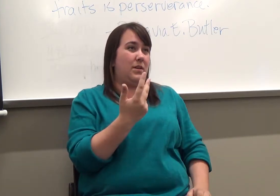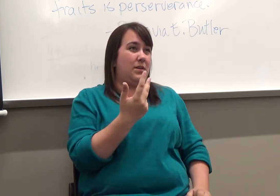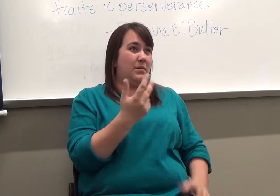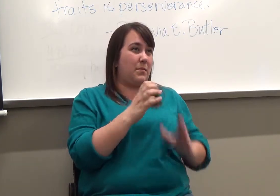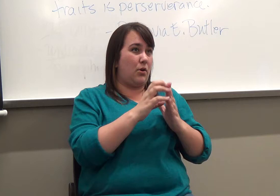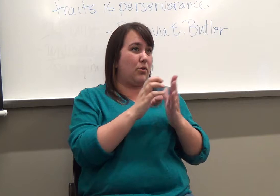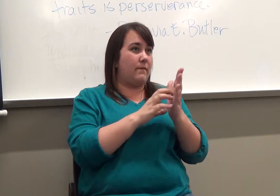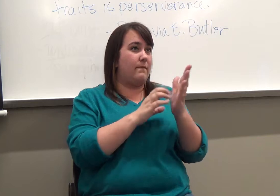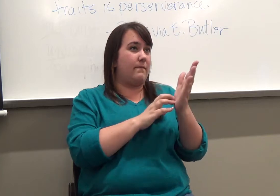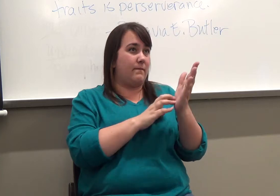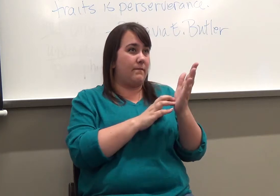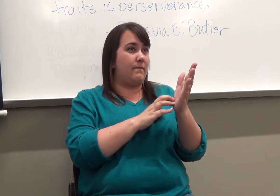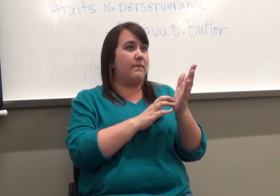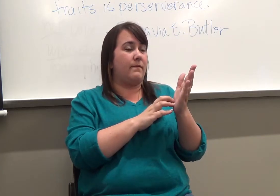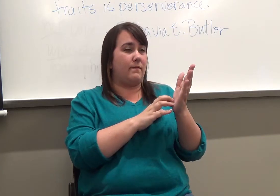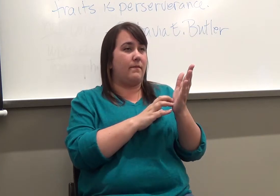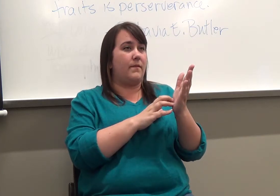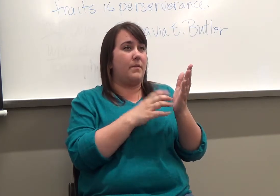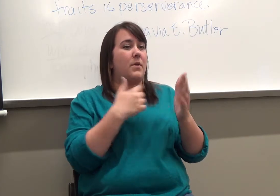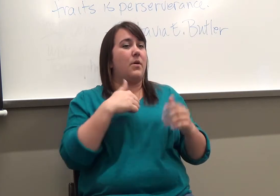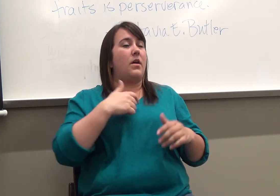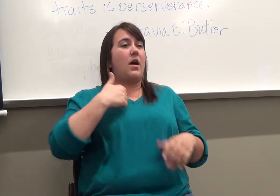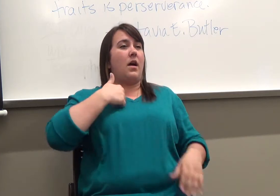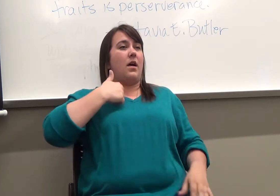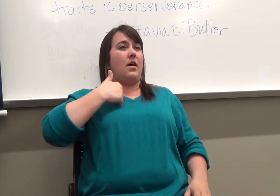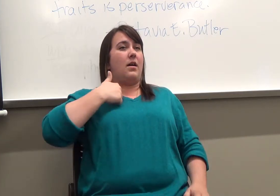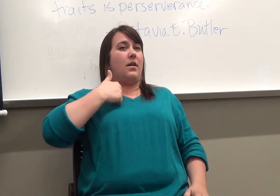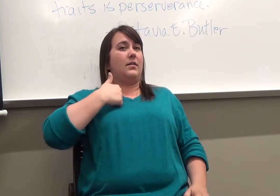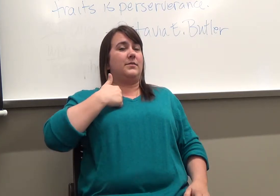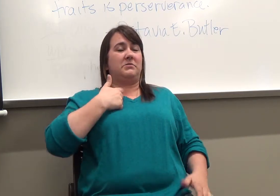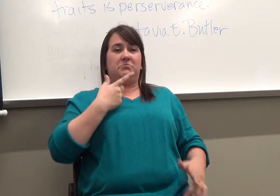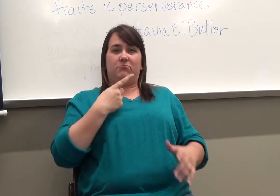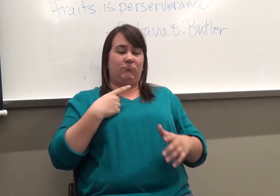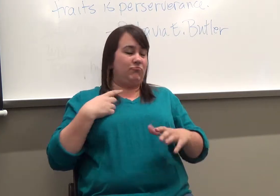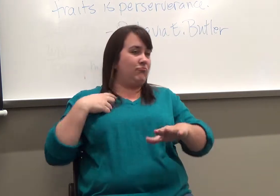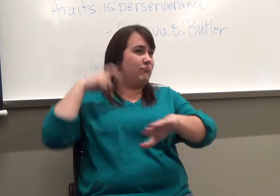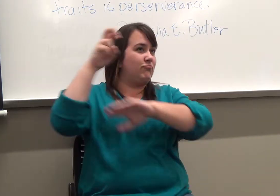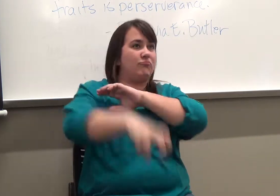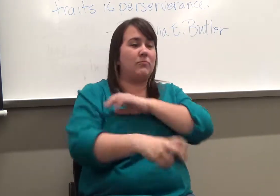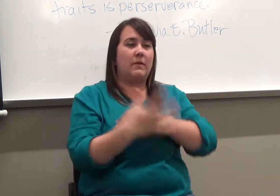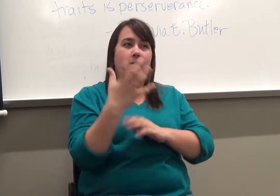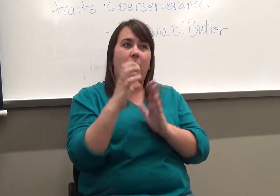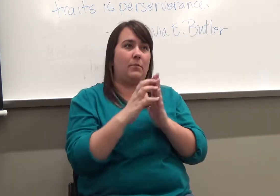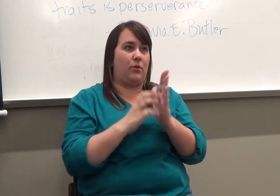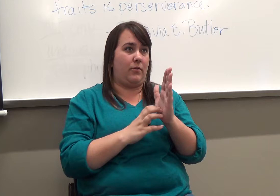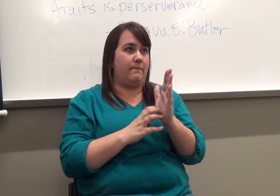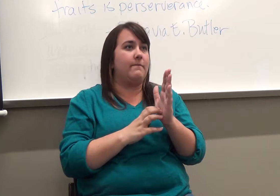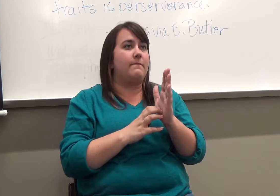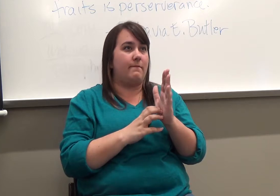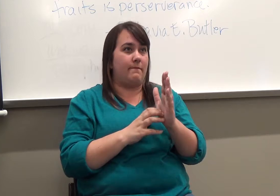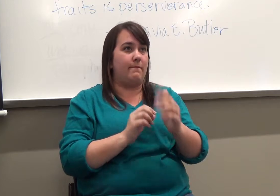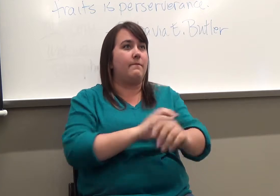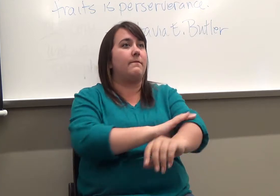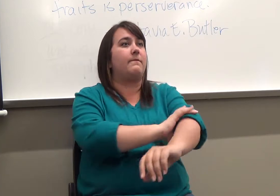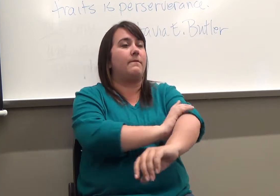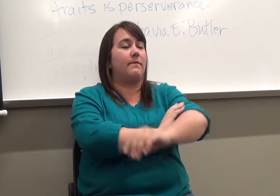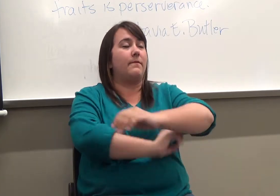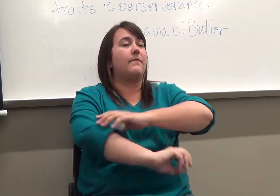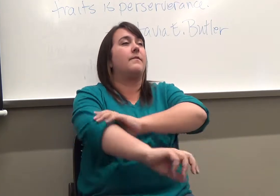3-paragraph essay, but I put you right into the 5-paragraph one, okay? So now